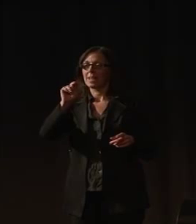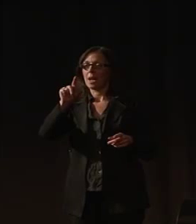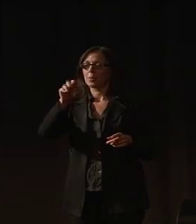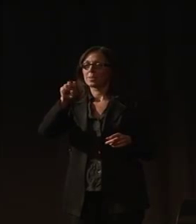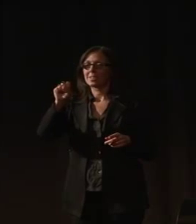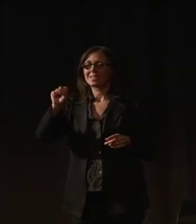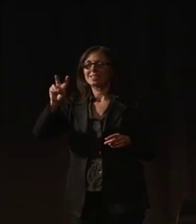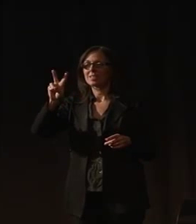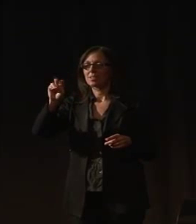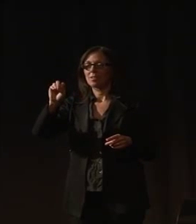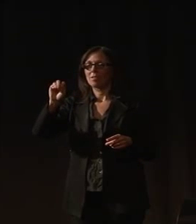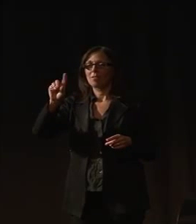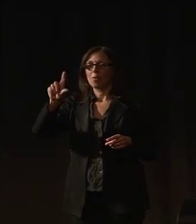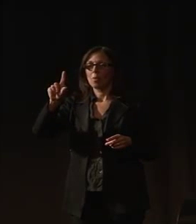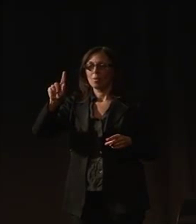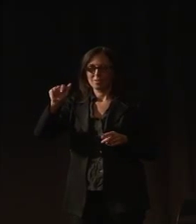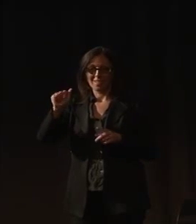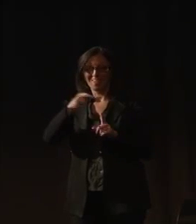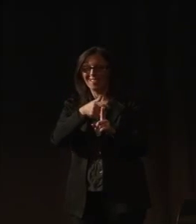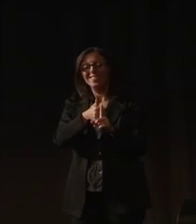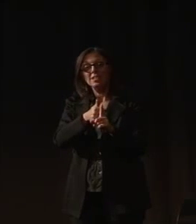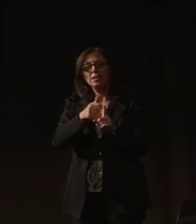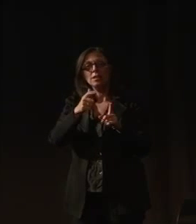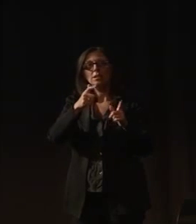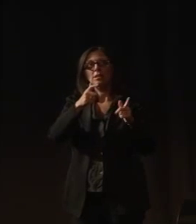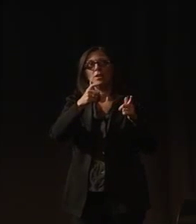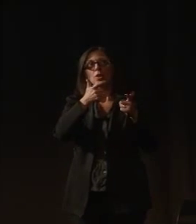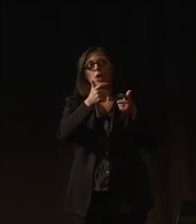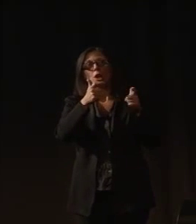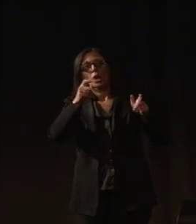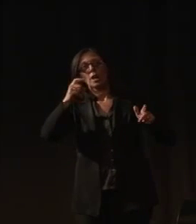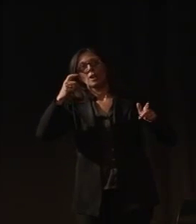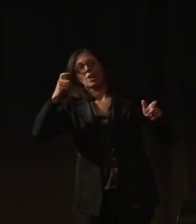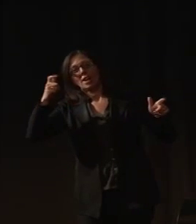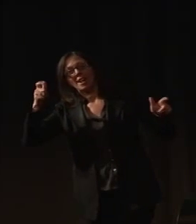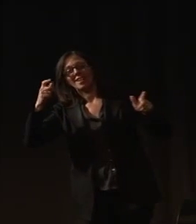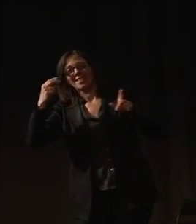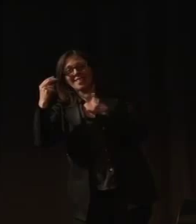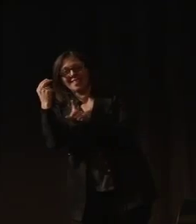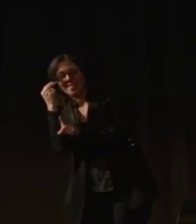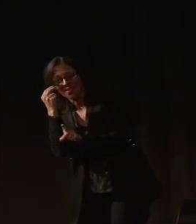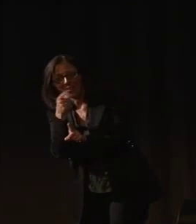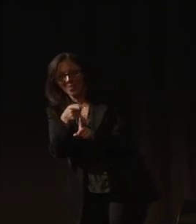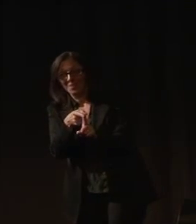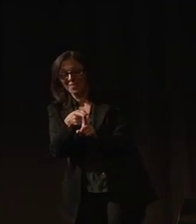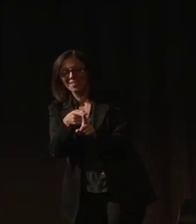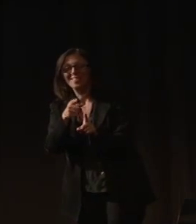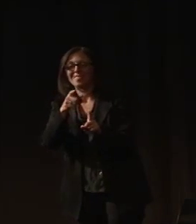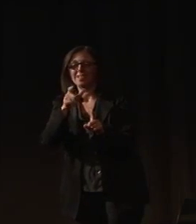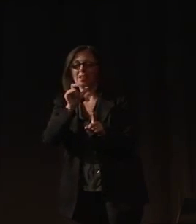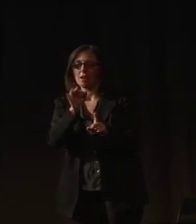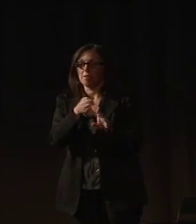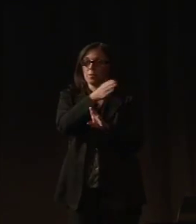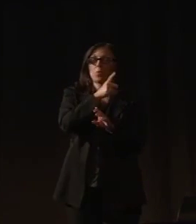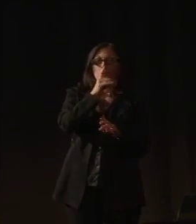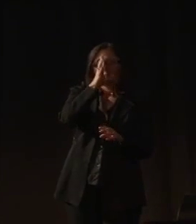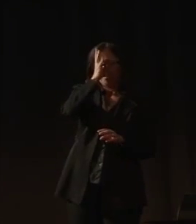grand-nephew of Alessandro Volta. And the invention of the pila was really basic